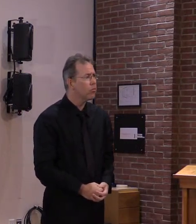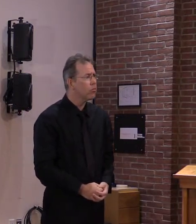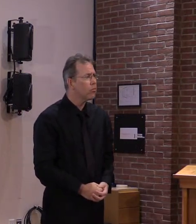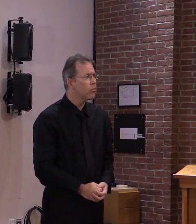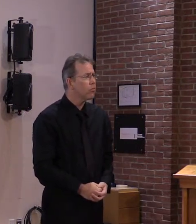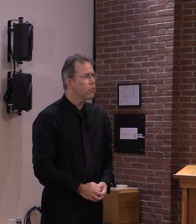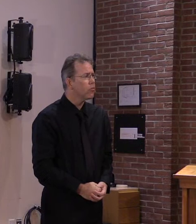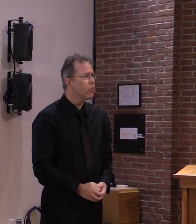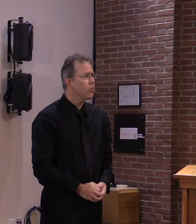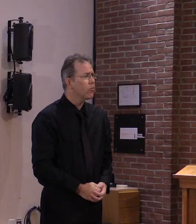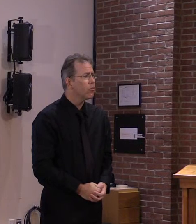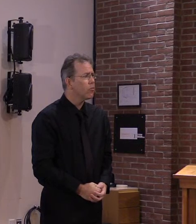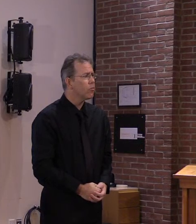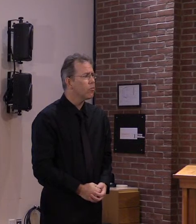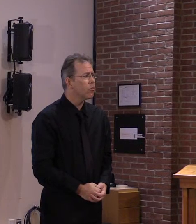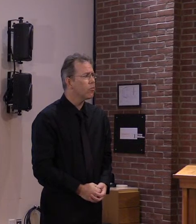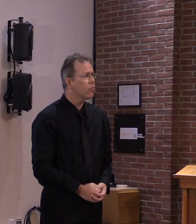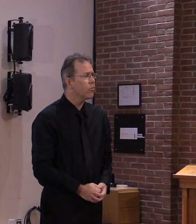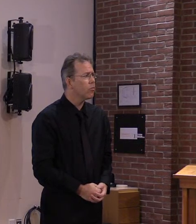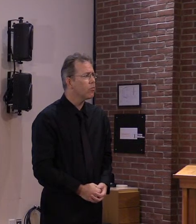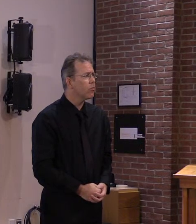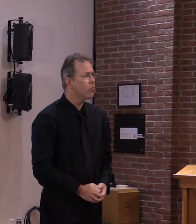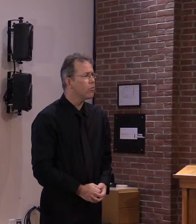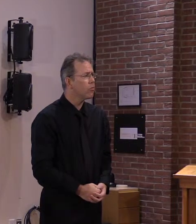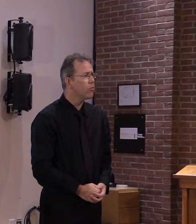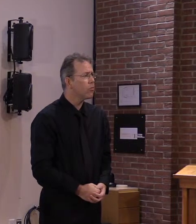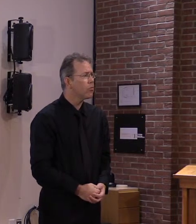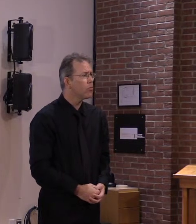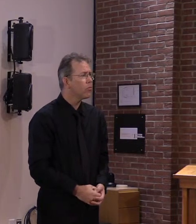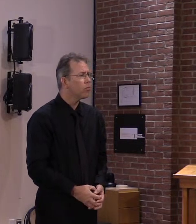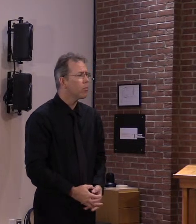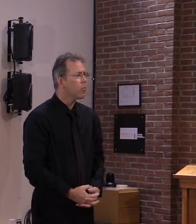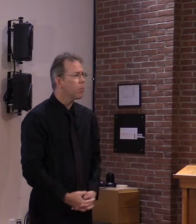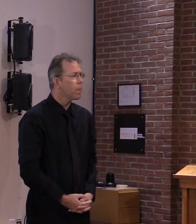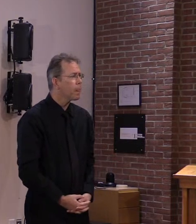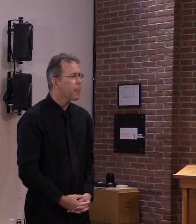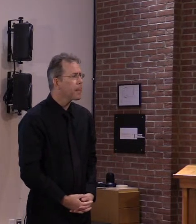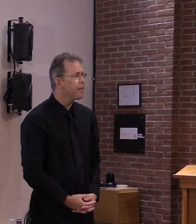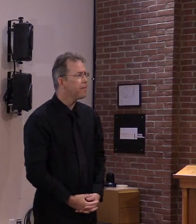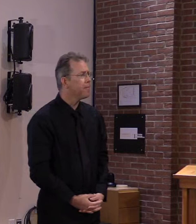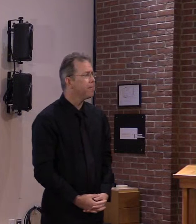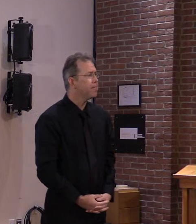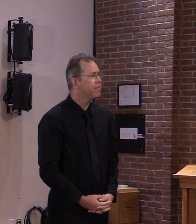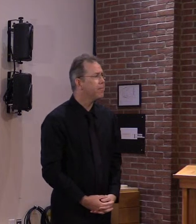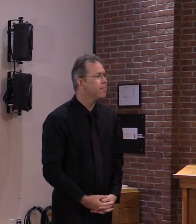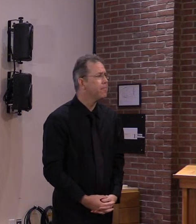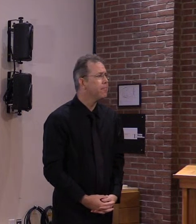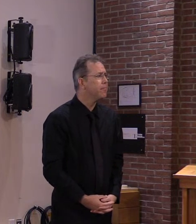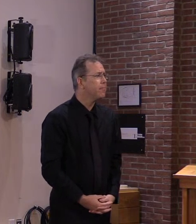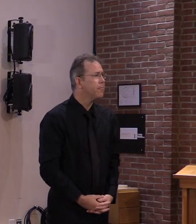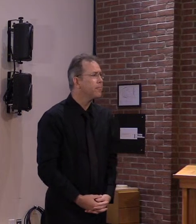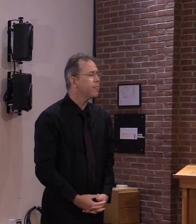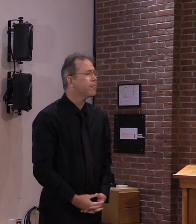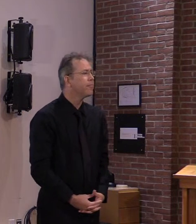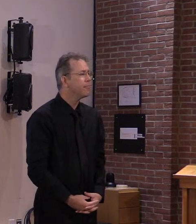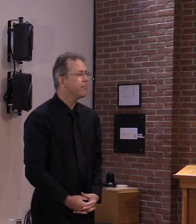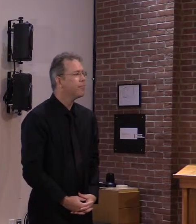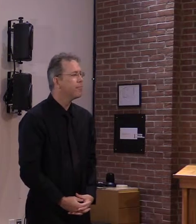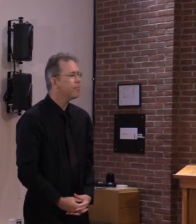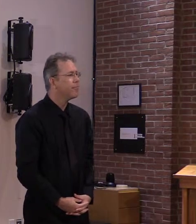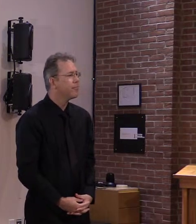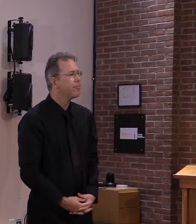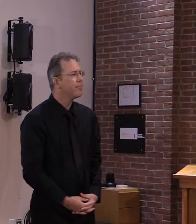allowing in-person visits at the moment indoors, or given our case counts, have we pretty much stopped doing that at the moment? Given the case counts, we've